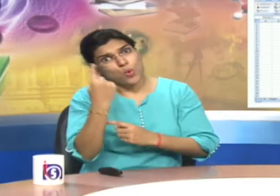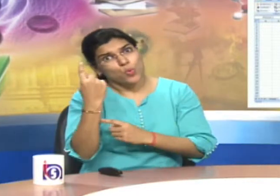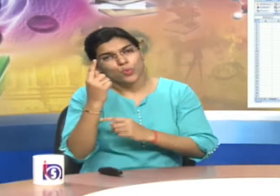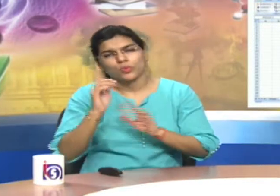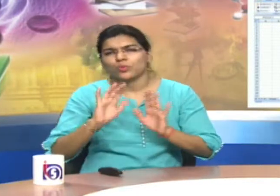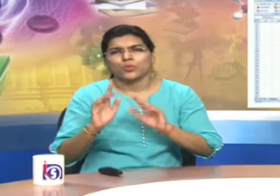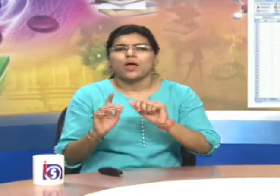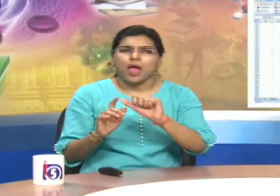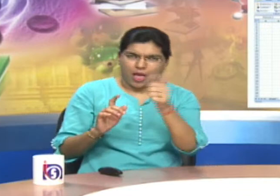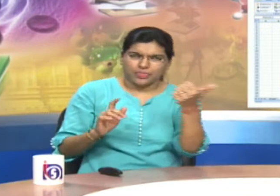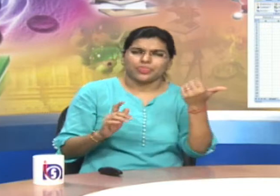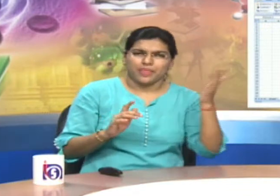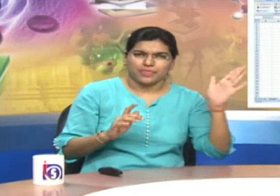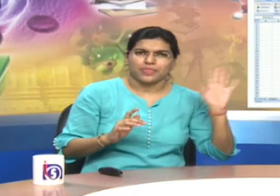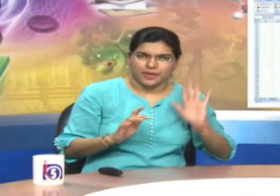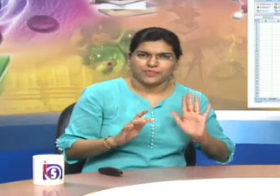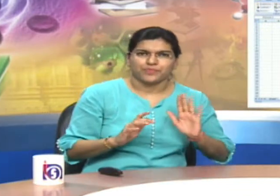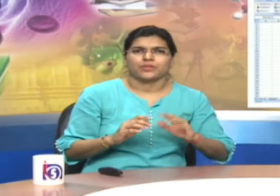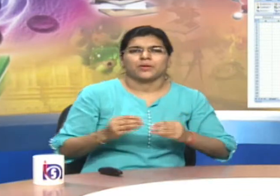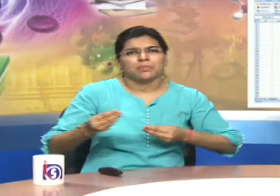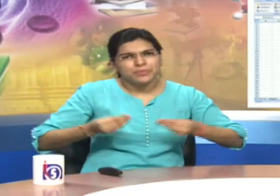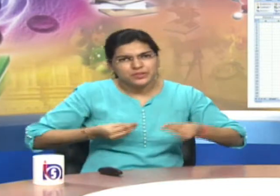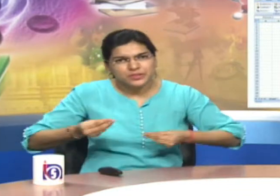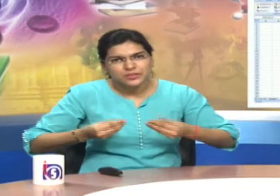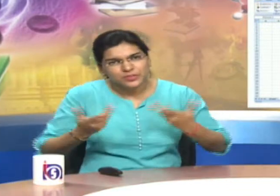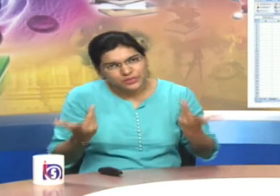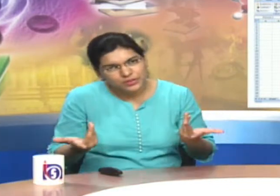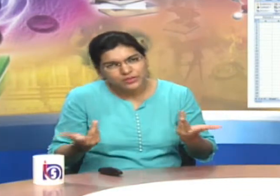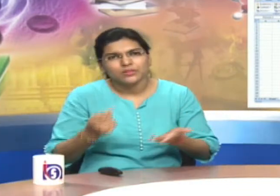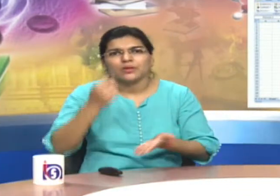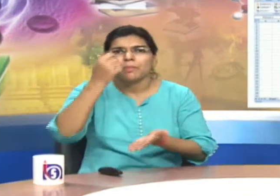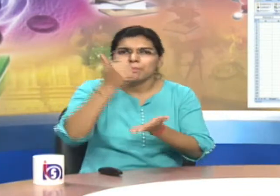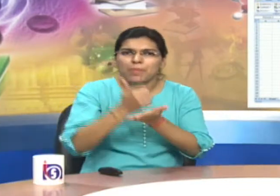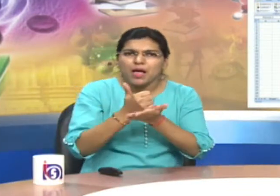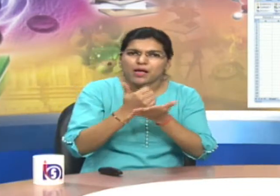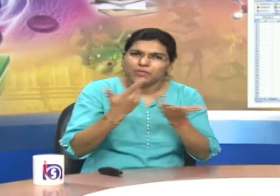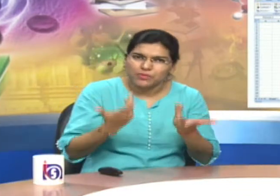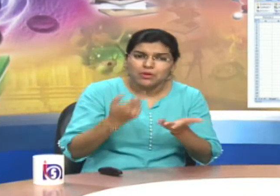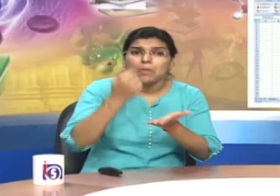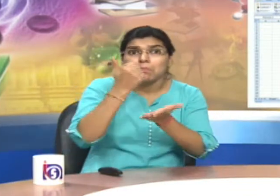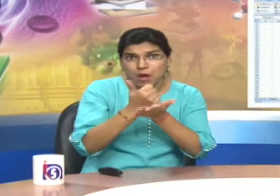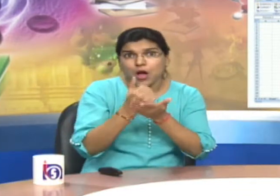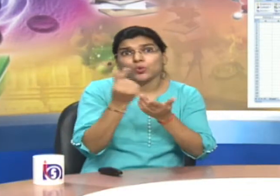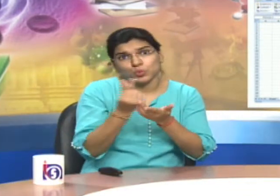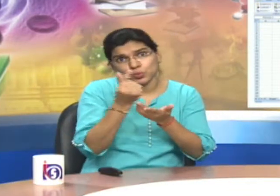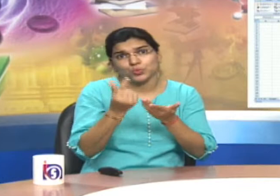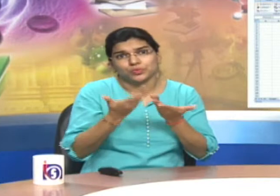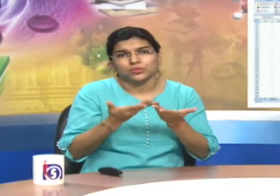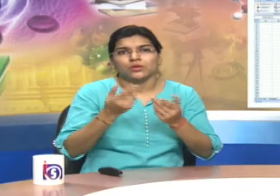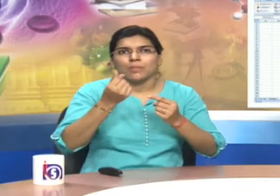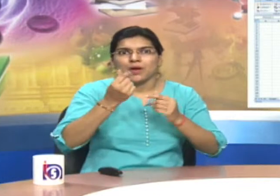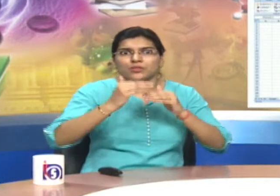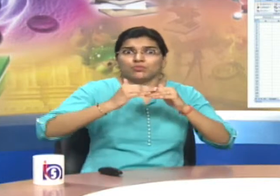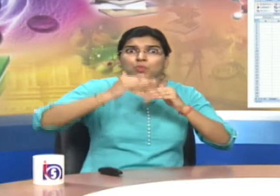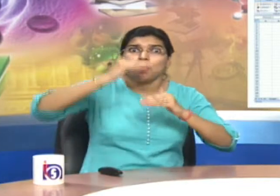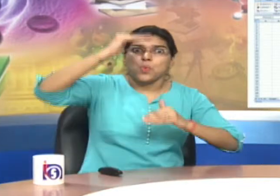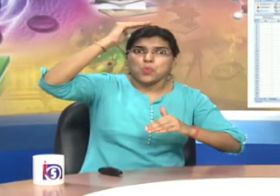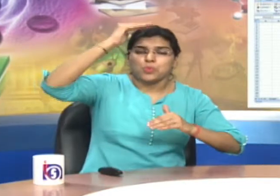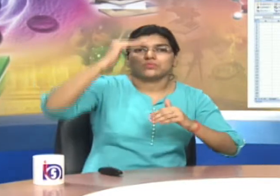this functions it is used. It is not only used in schools but at other places like bank. It is really very